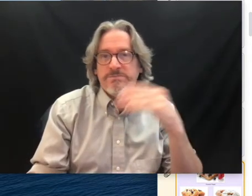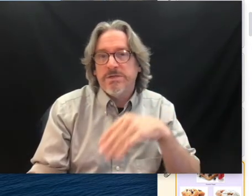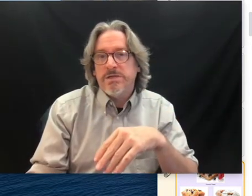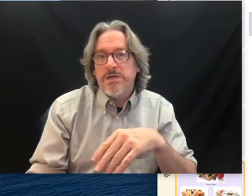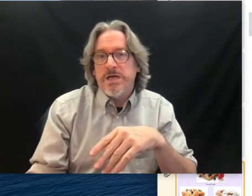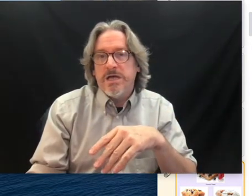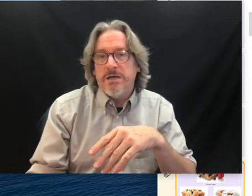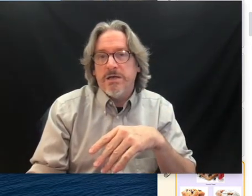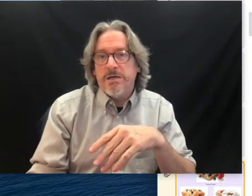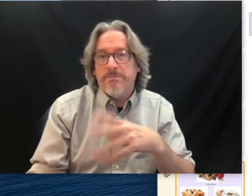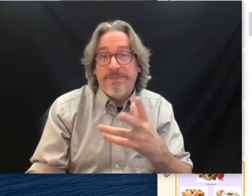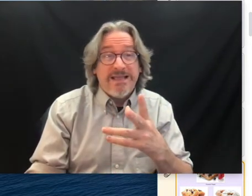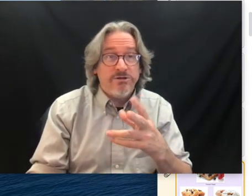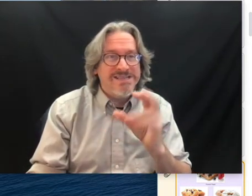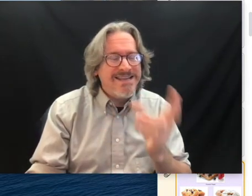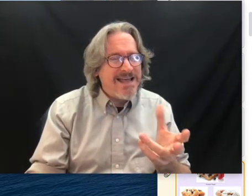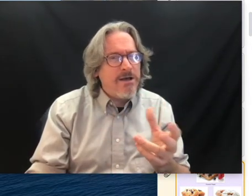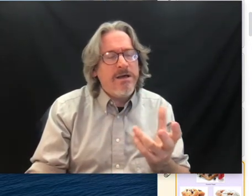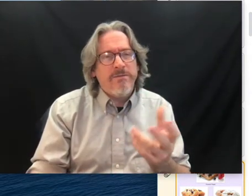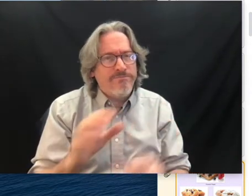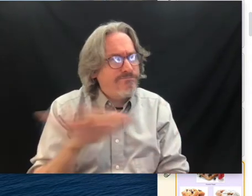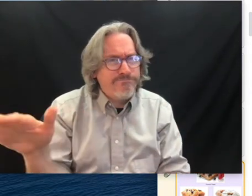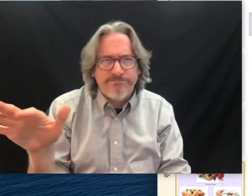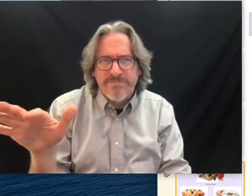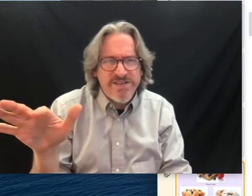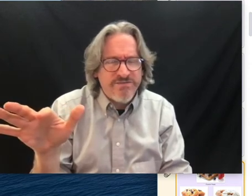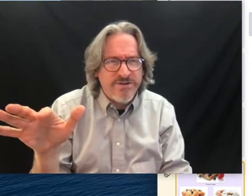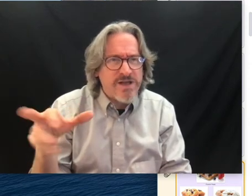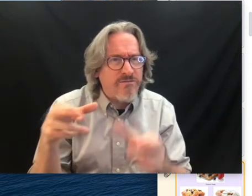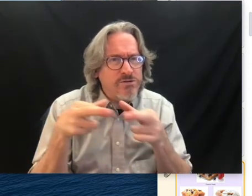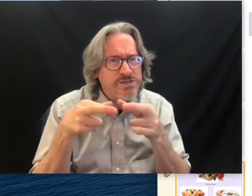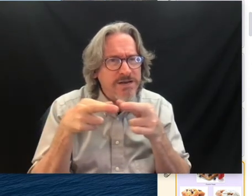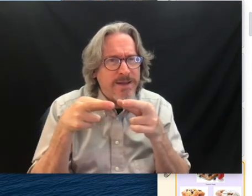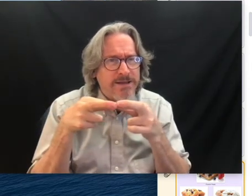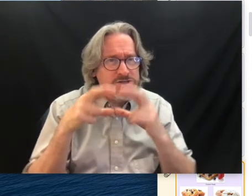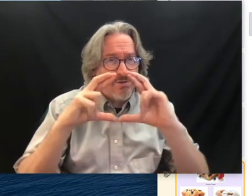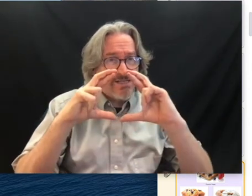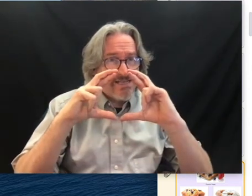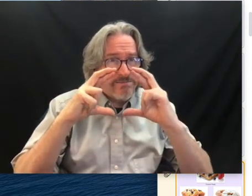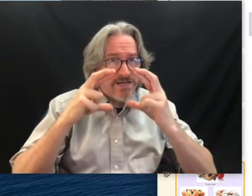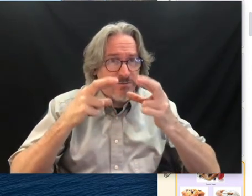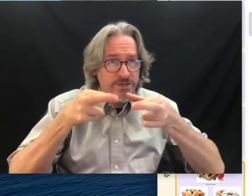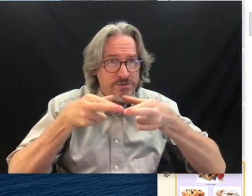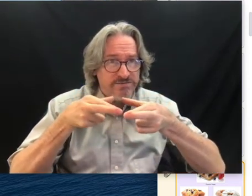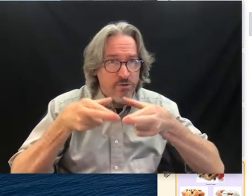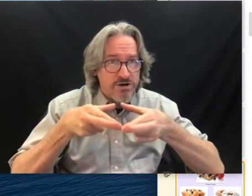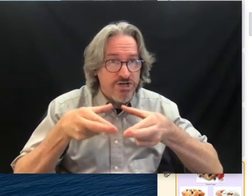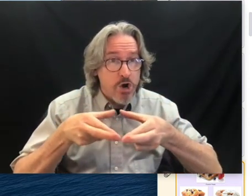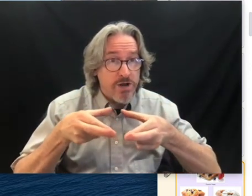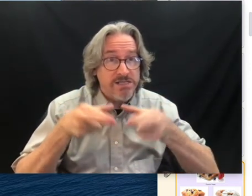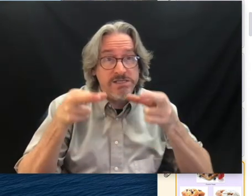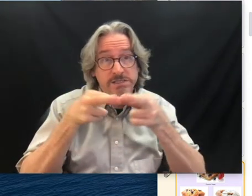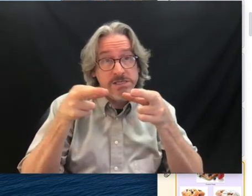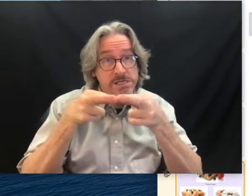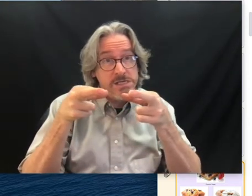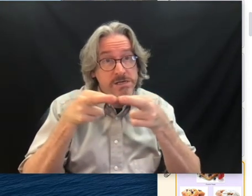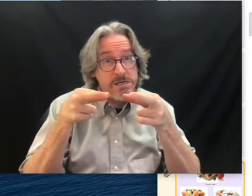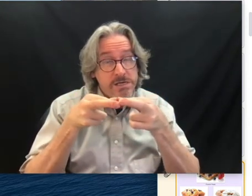Muffins, bagels. Now, I've also seen bagels with the same sign we used for